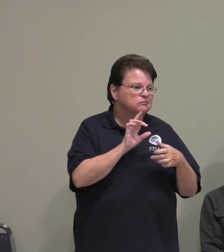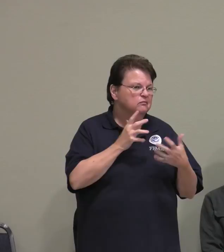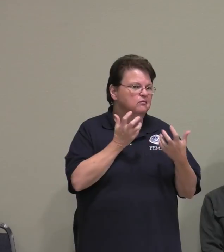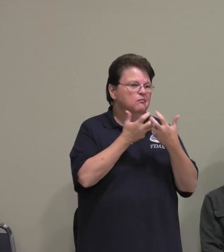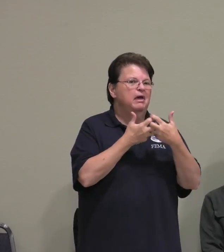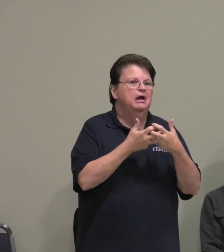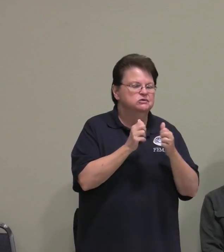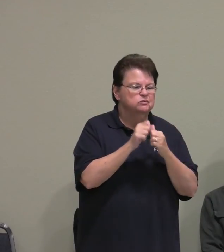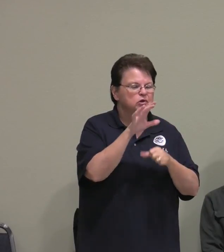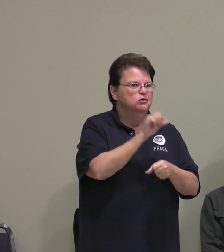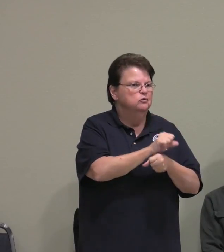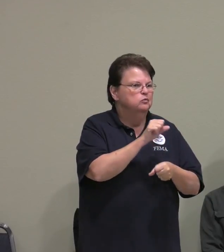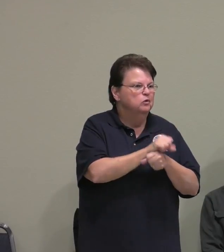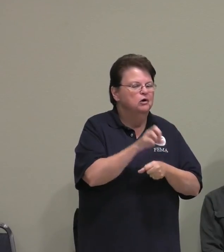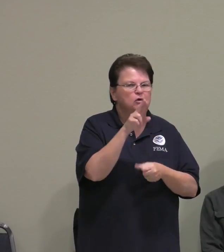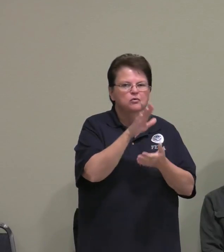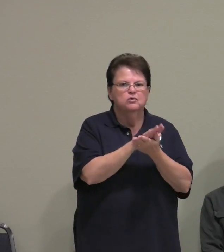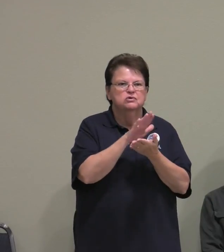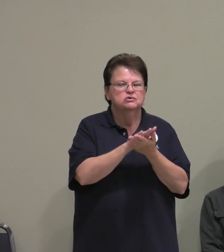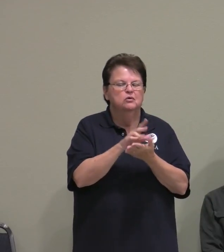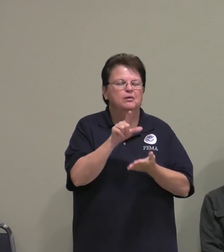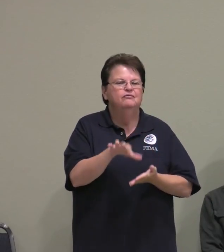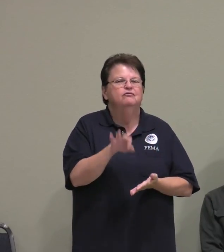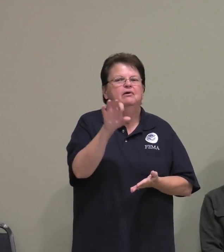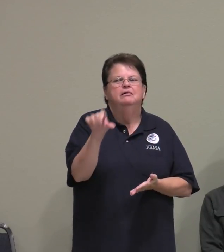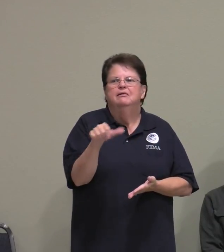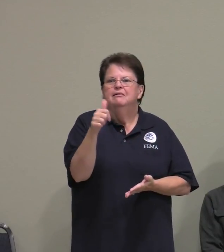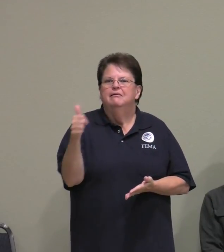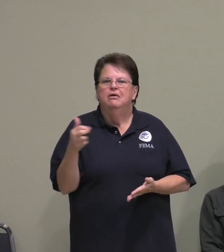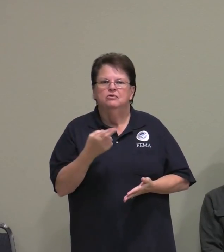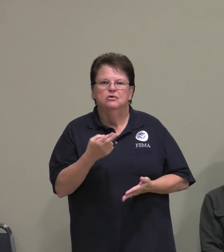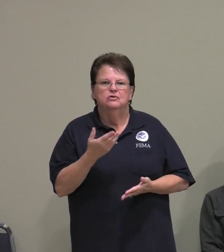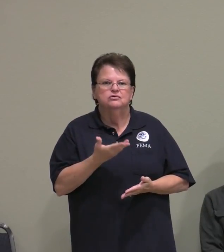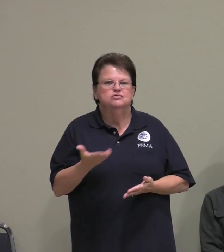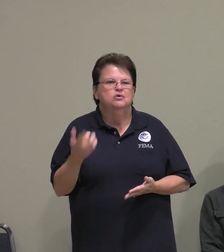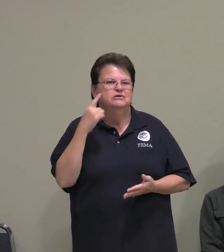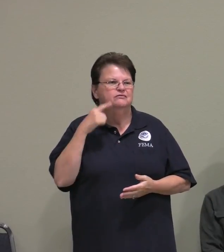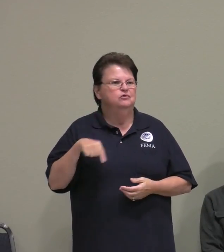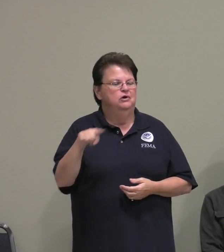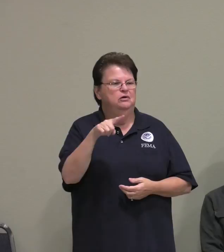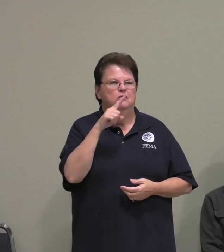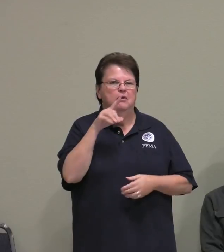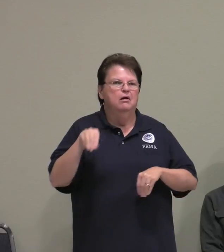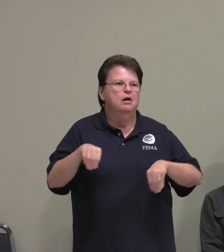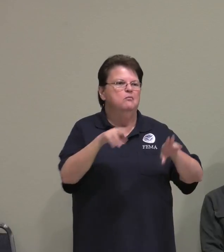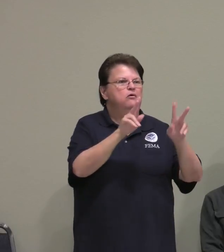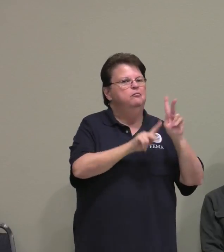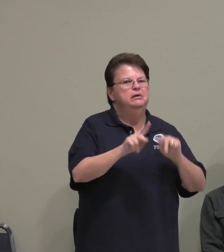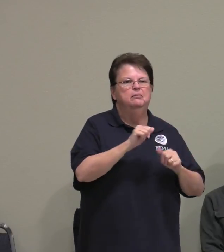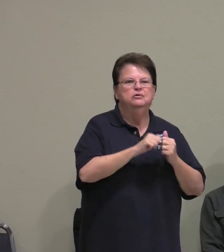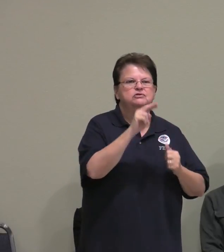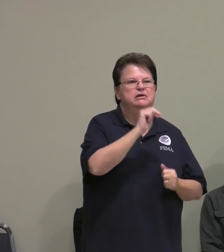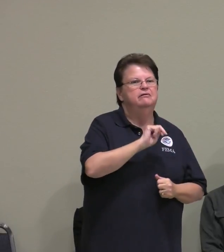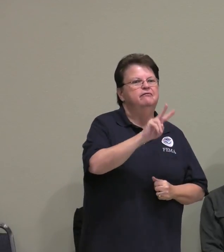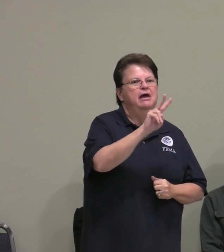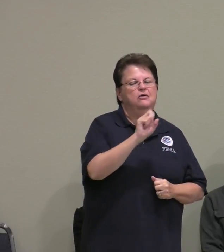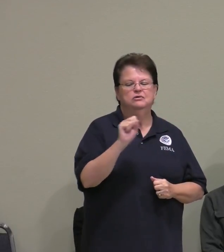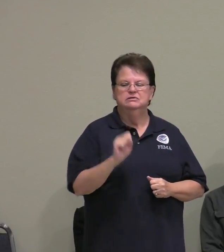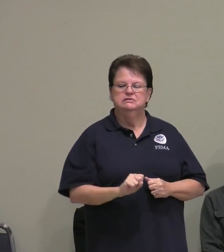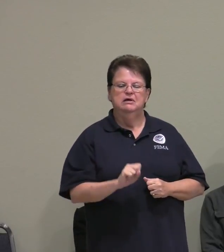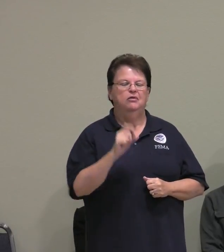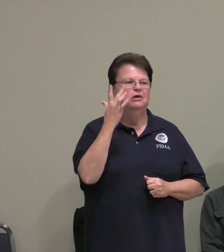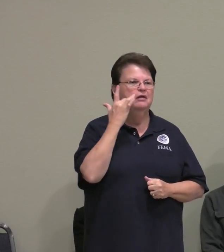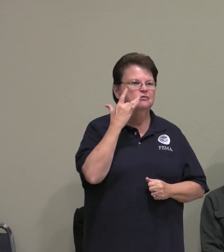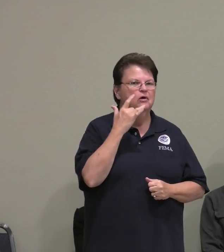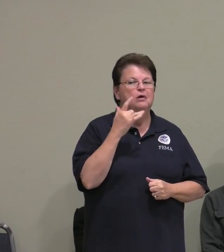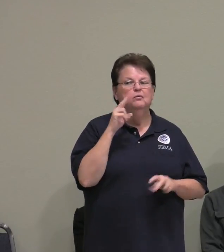we will look for another source for you. And so I want to assure people we're not going to start moving people to Nevada or to Southern California. We are